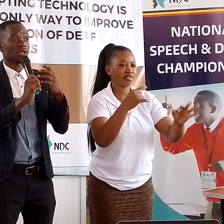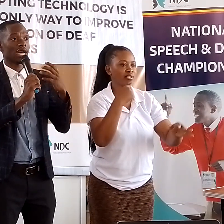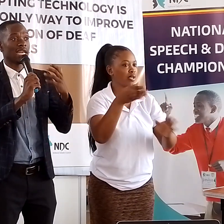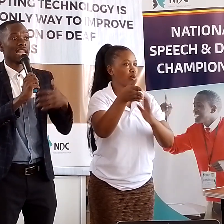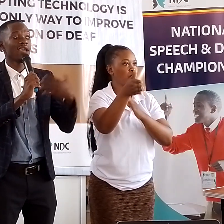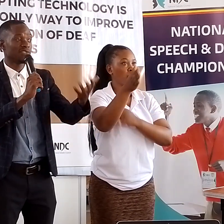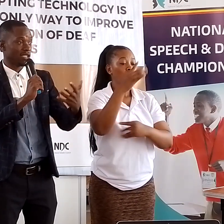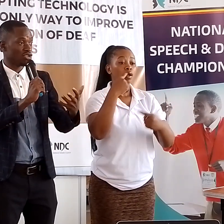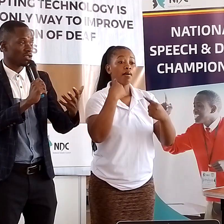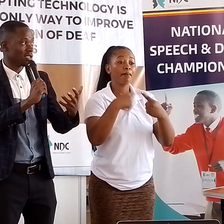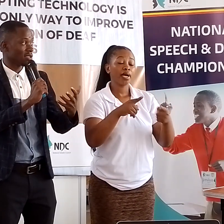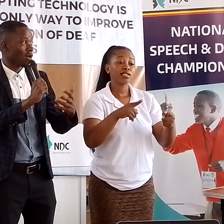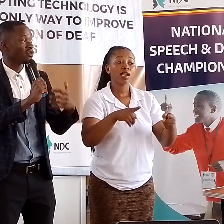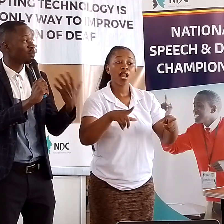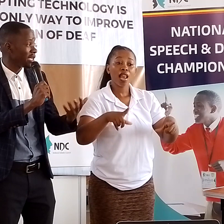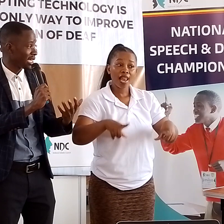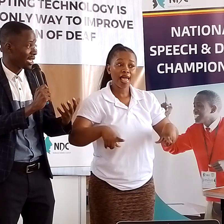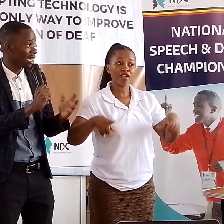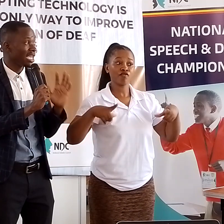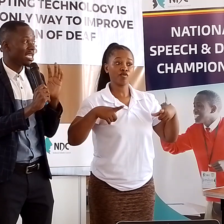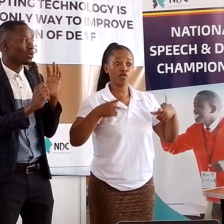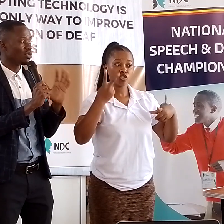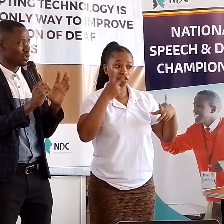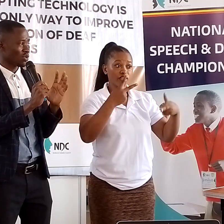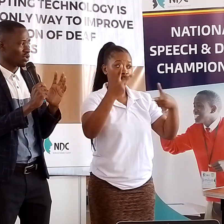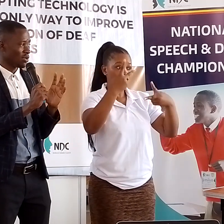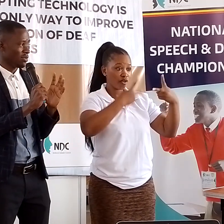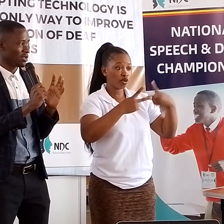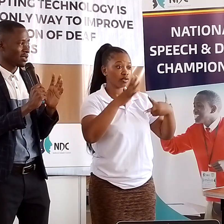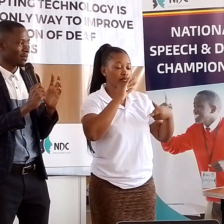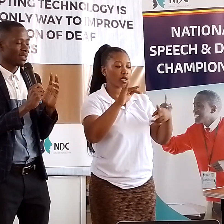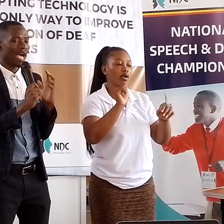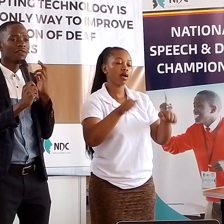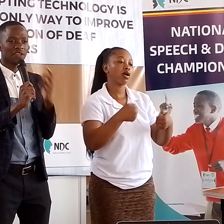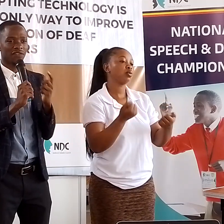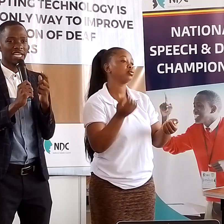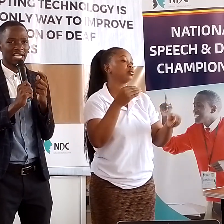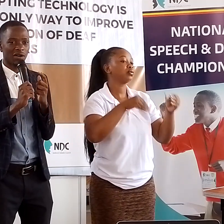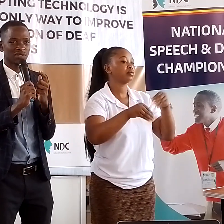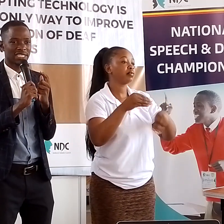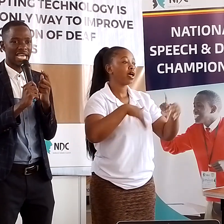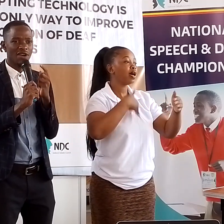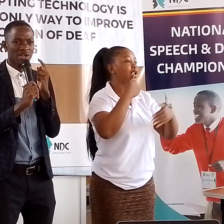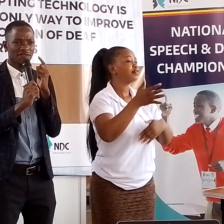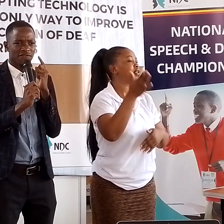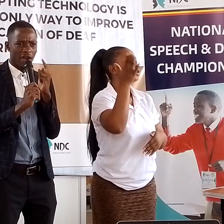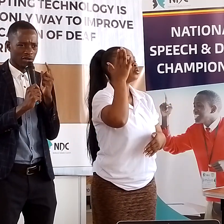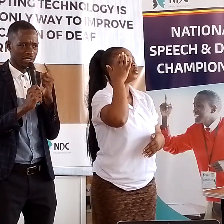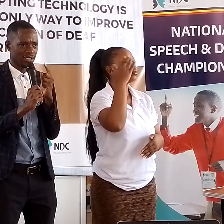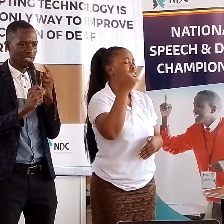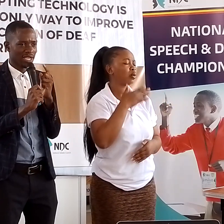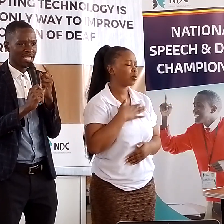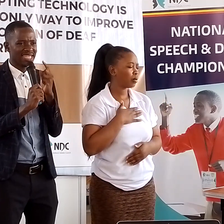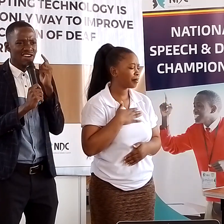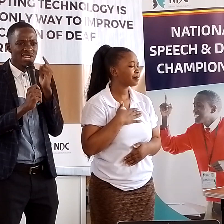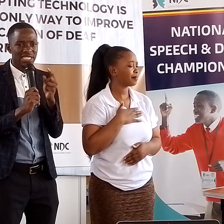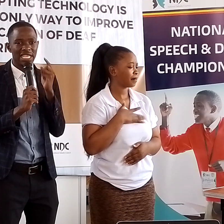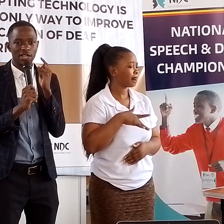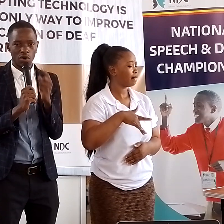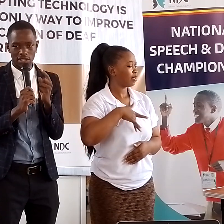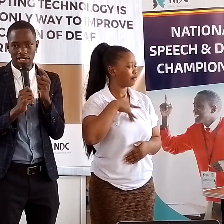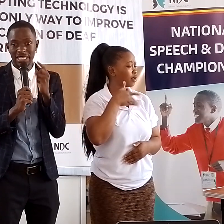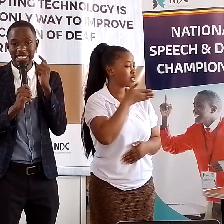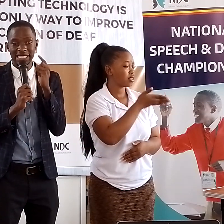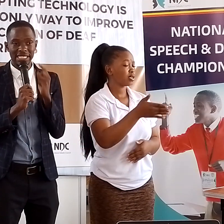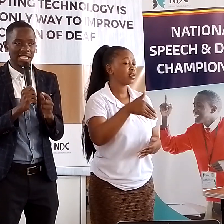to live sessions or speaking, he would not contribute. After finding out that, I really felt that there is